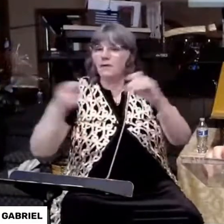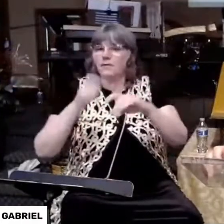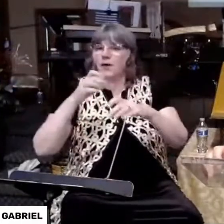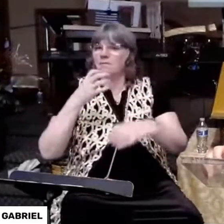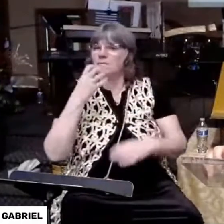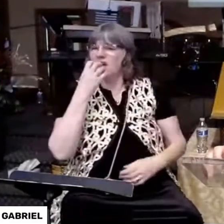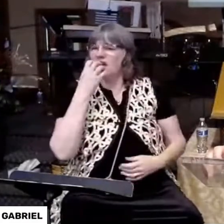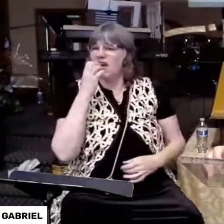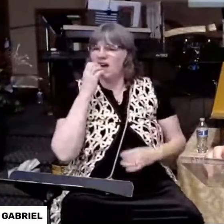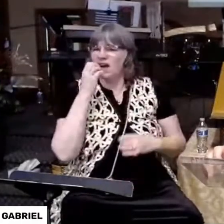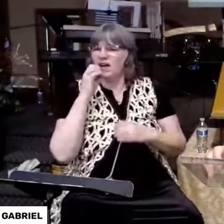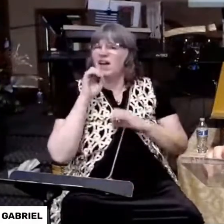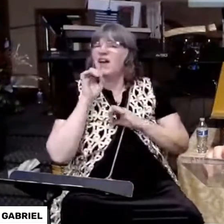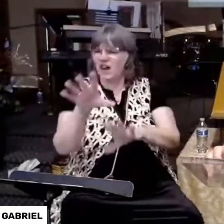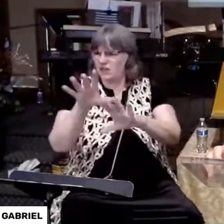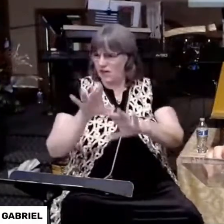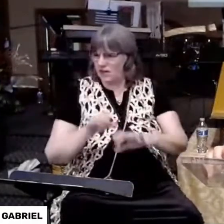hatred.